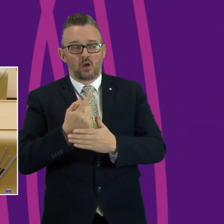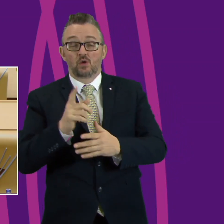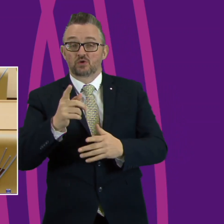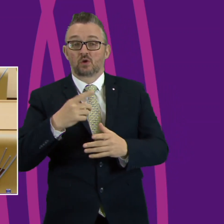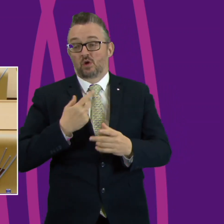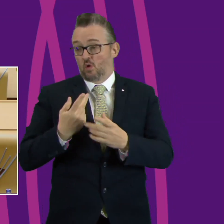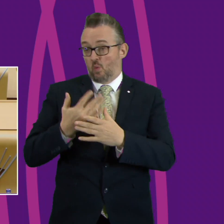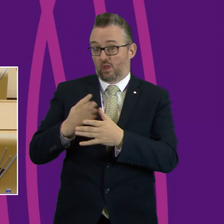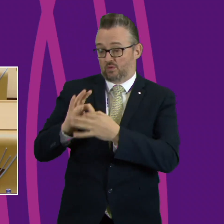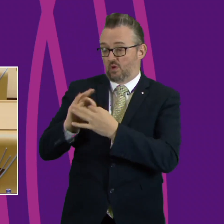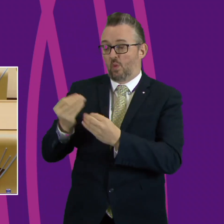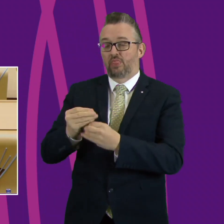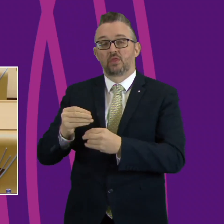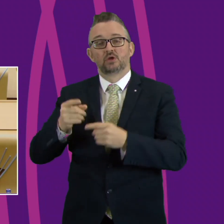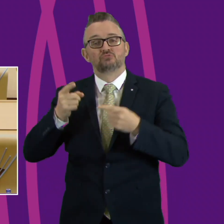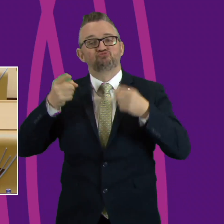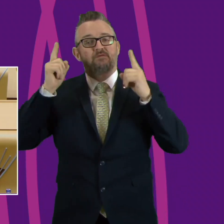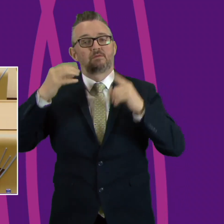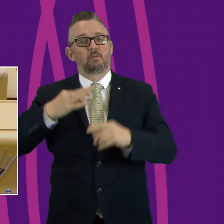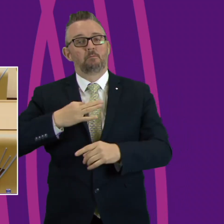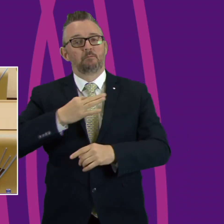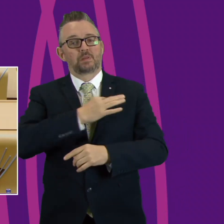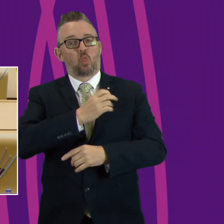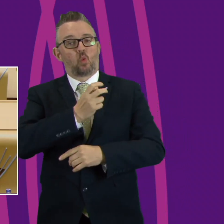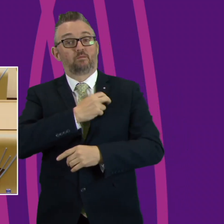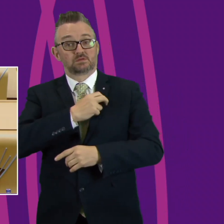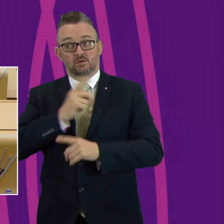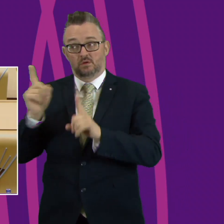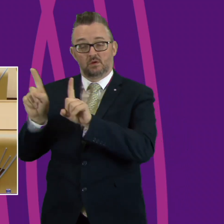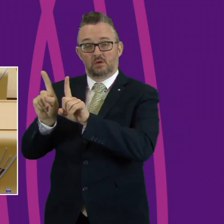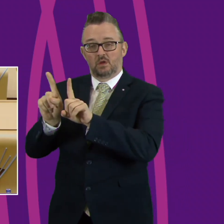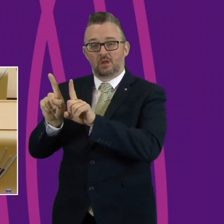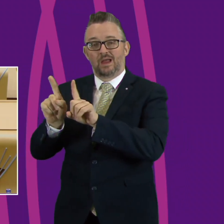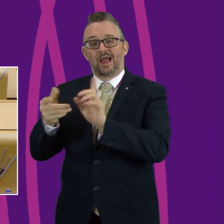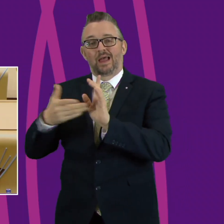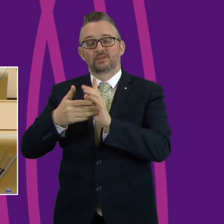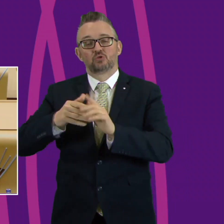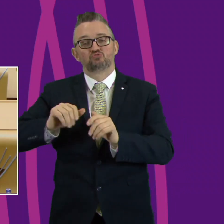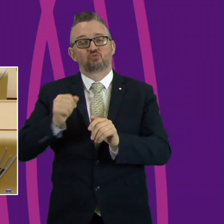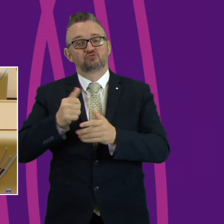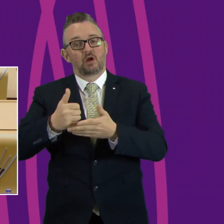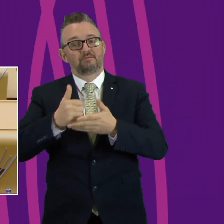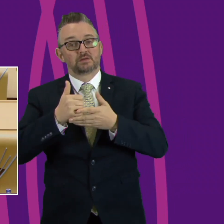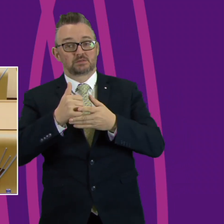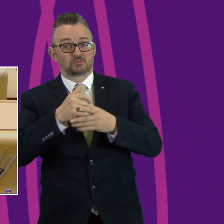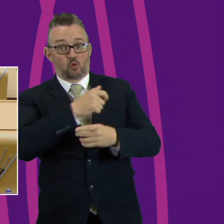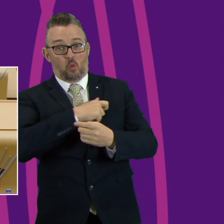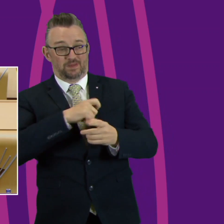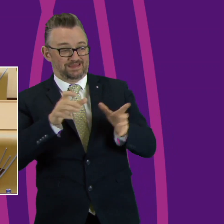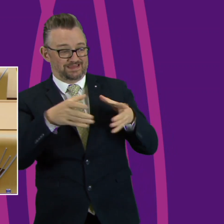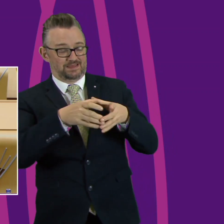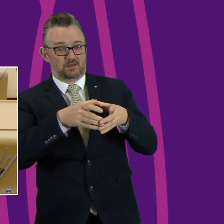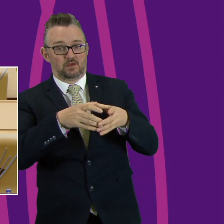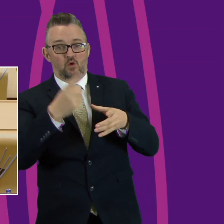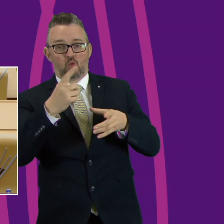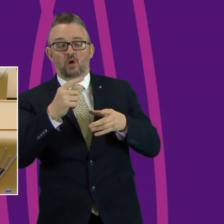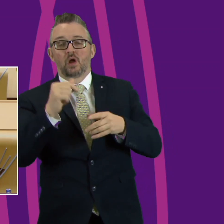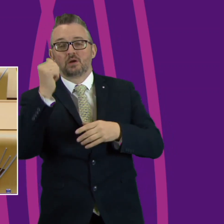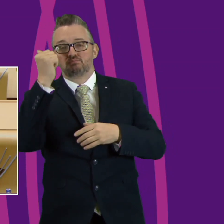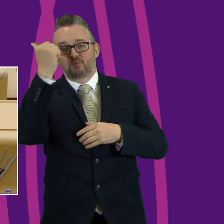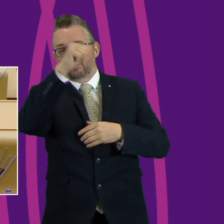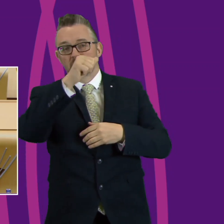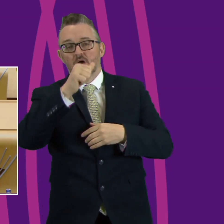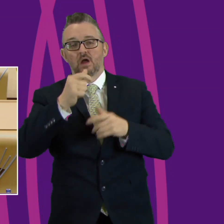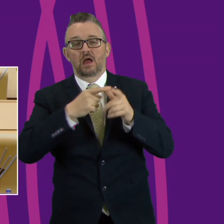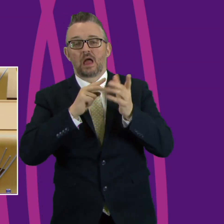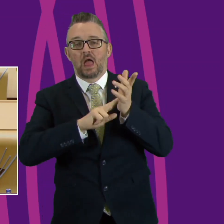Medical Officer and other clinical advisors, including the Scottish Advisory Committee on all of this, led by Professor Andrew Morris,